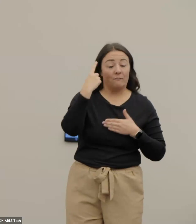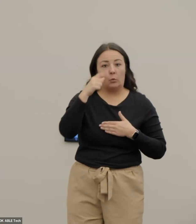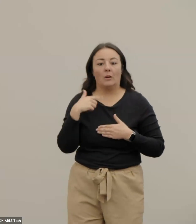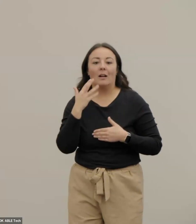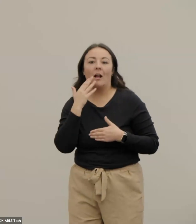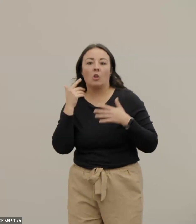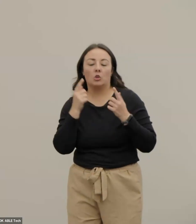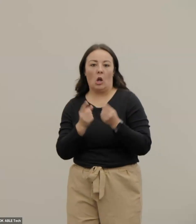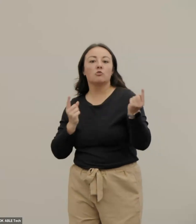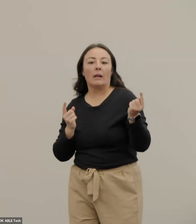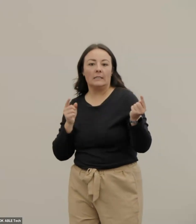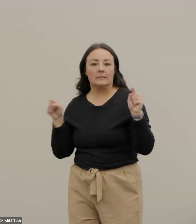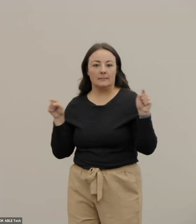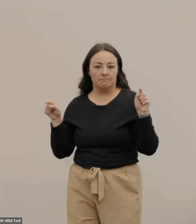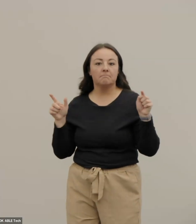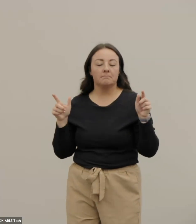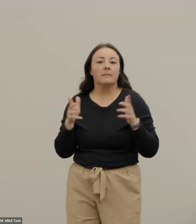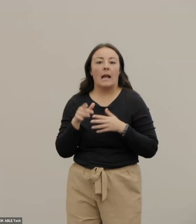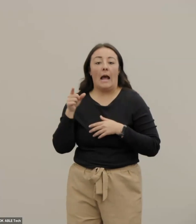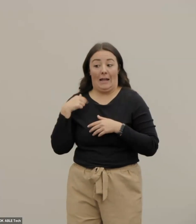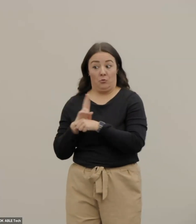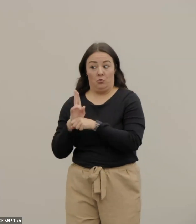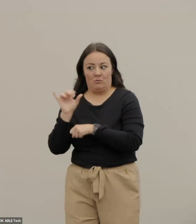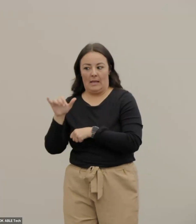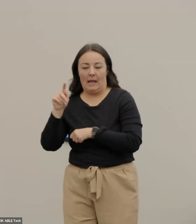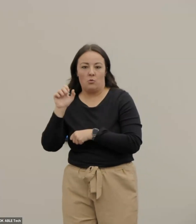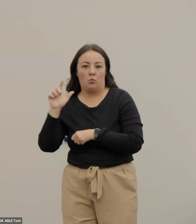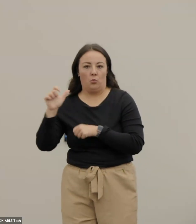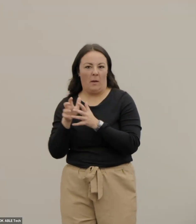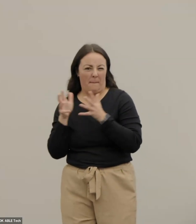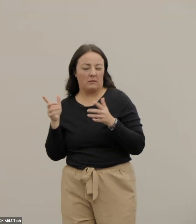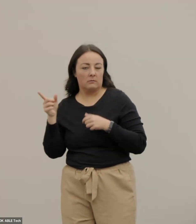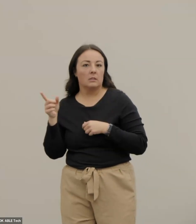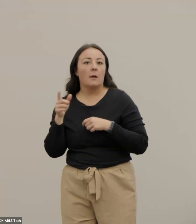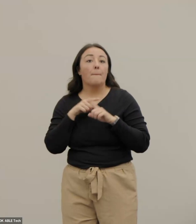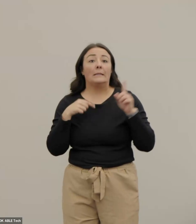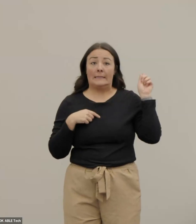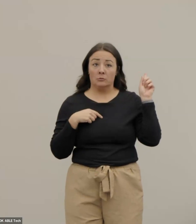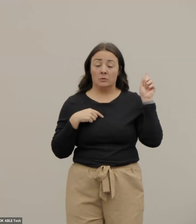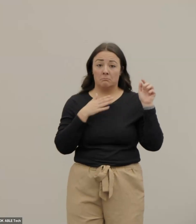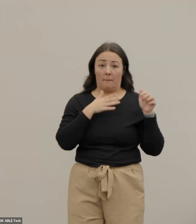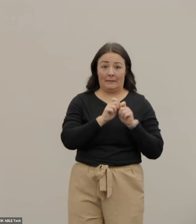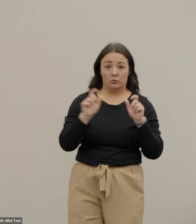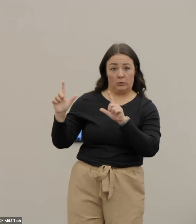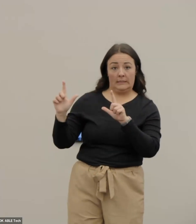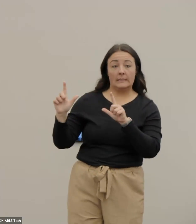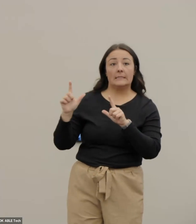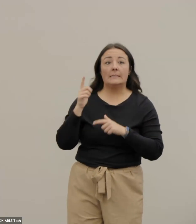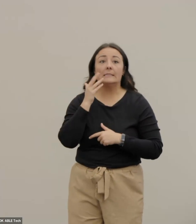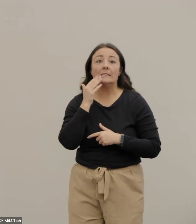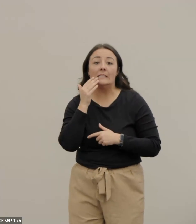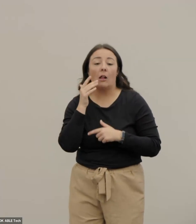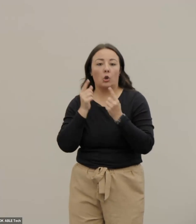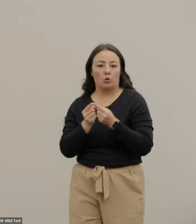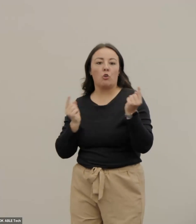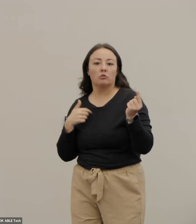tool. I love that tool. I use that one quite a bit. The one I have on my screen is the color contrast analyzer. That